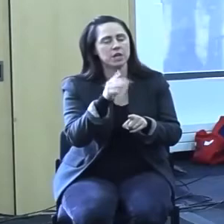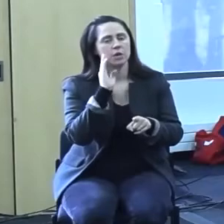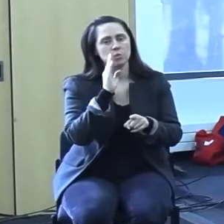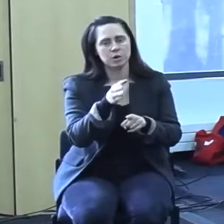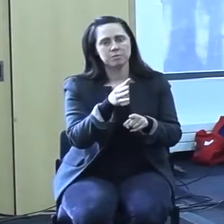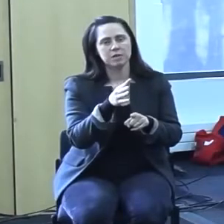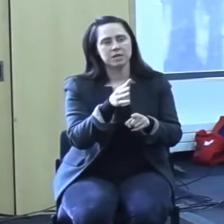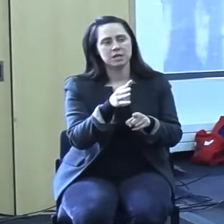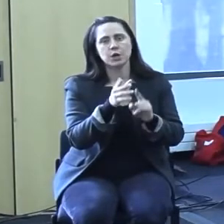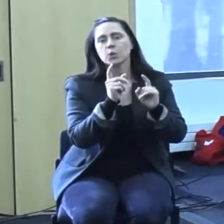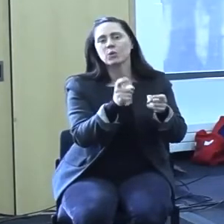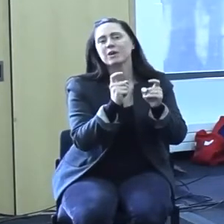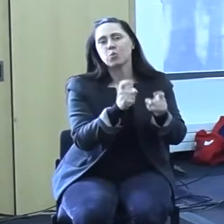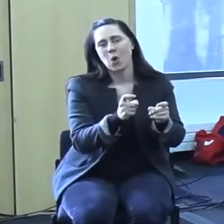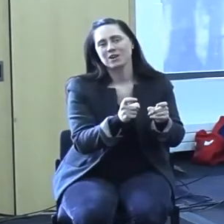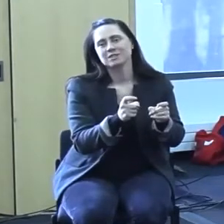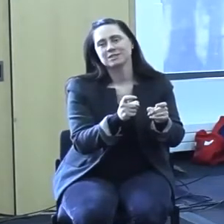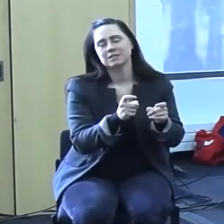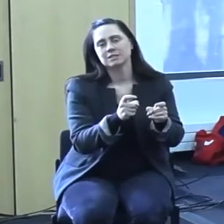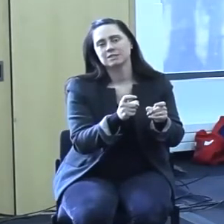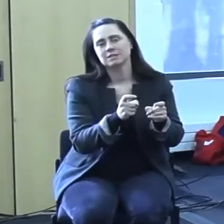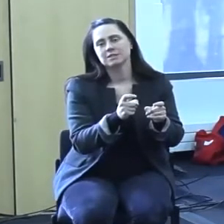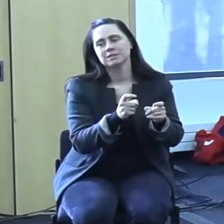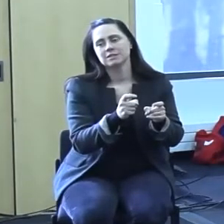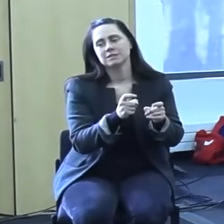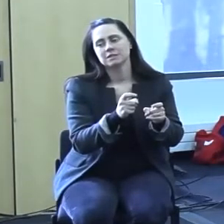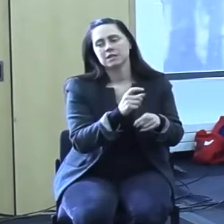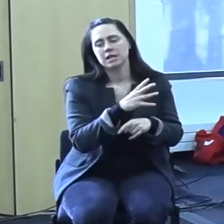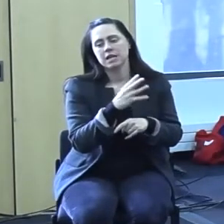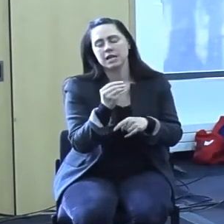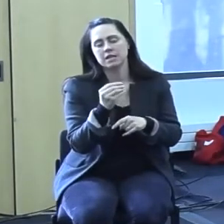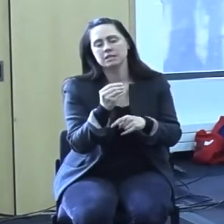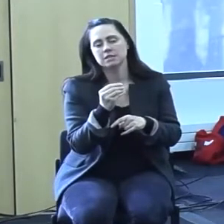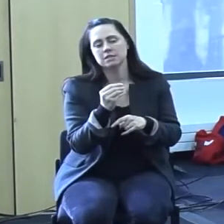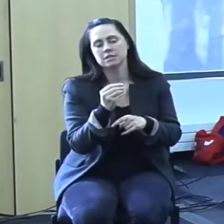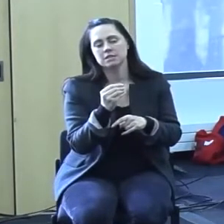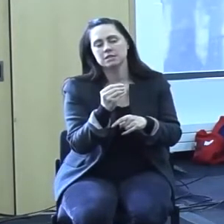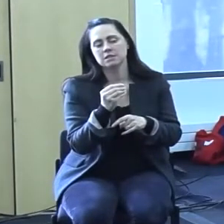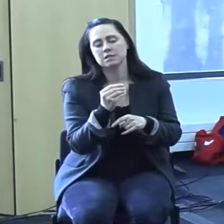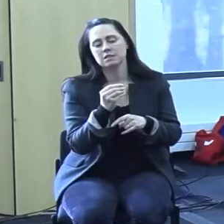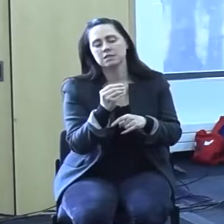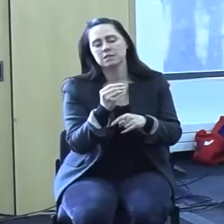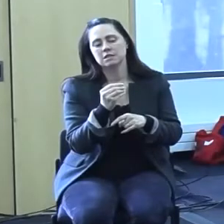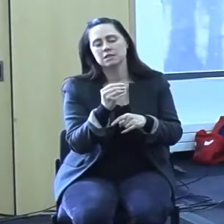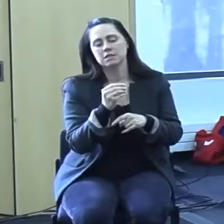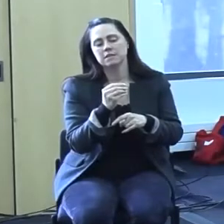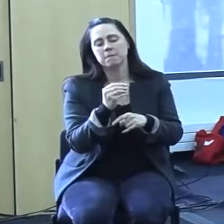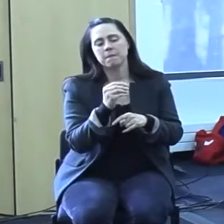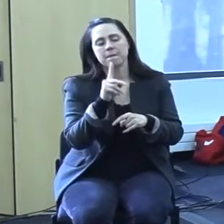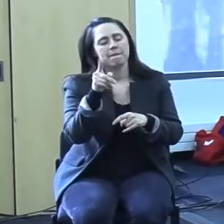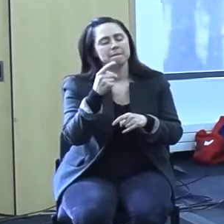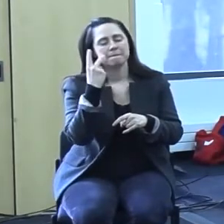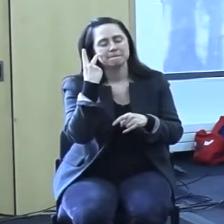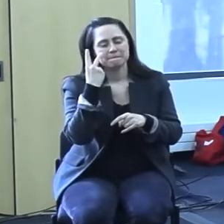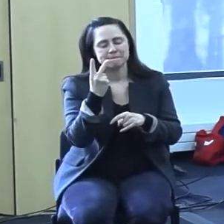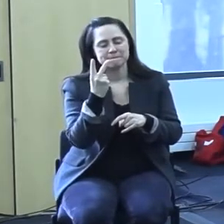be rewards. Uh, and to to see